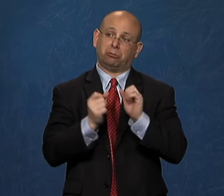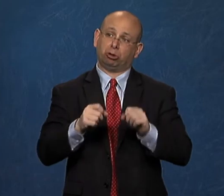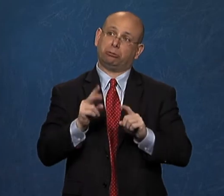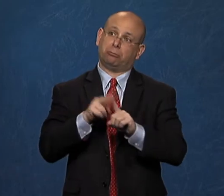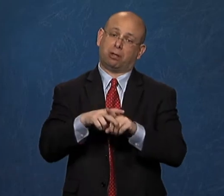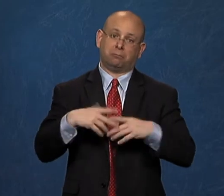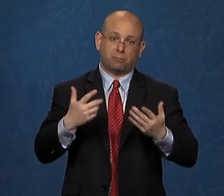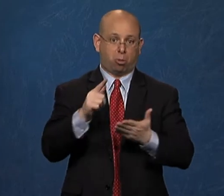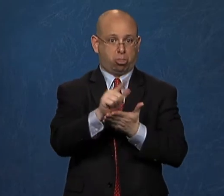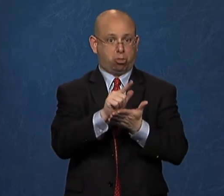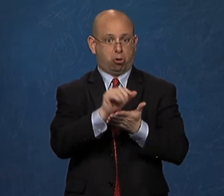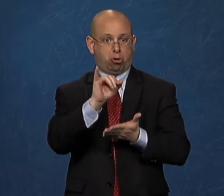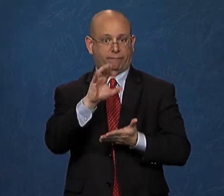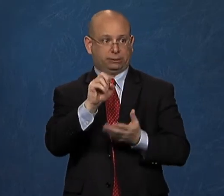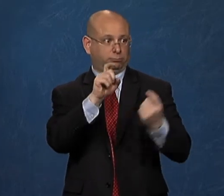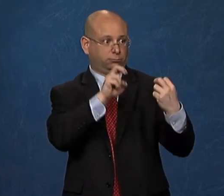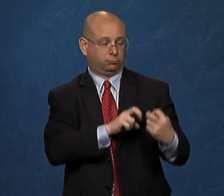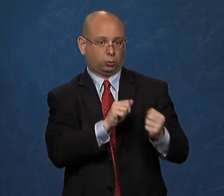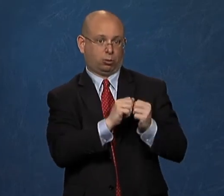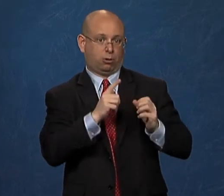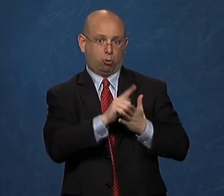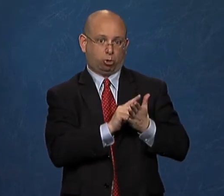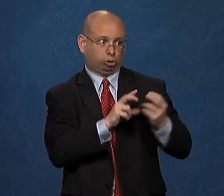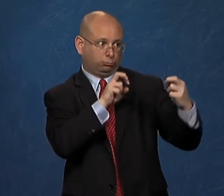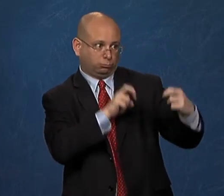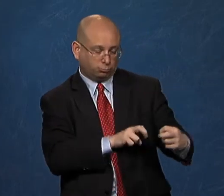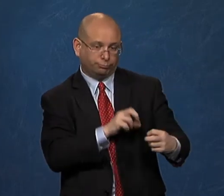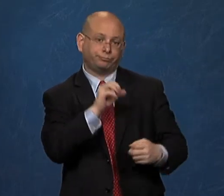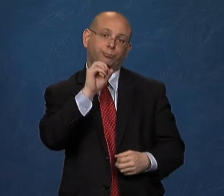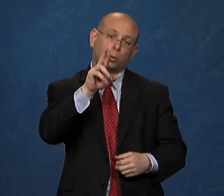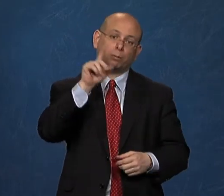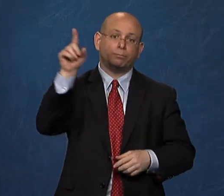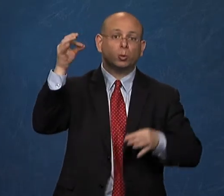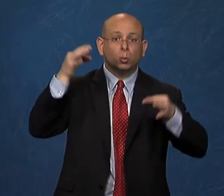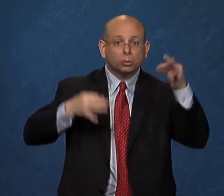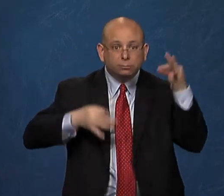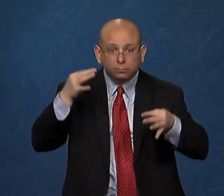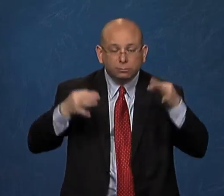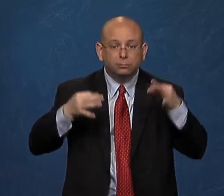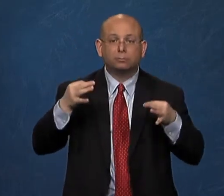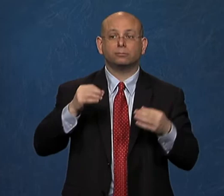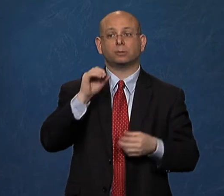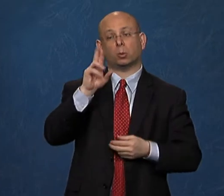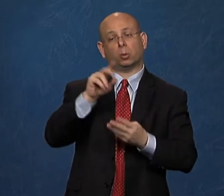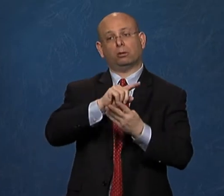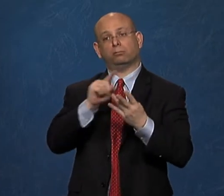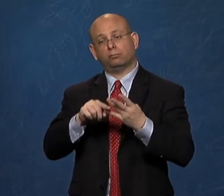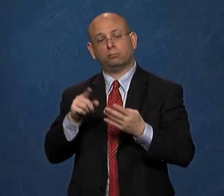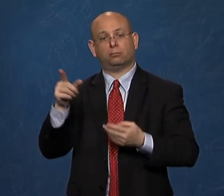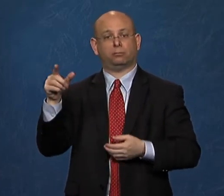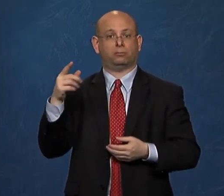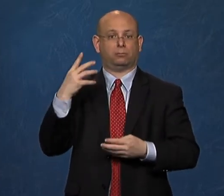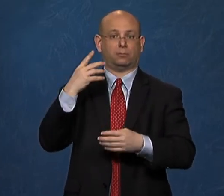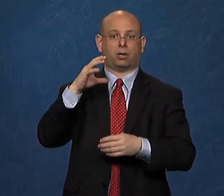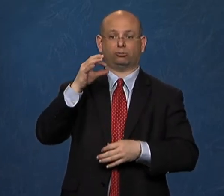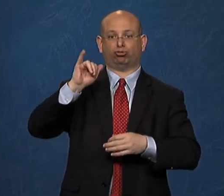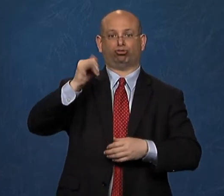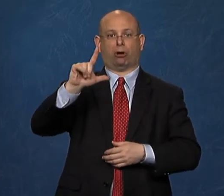setting. Legal settings might involve a deaf person meeting with their attorney in their office, could be a deaf person going to court, or in jail